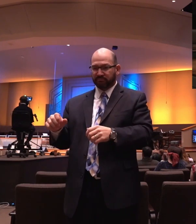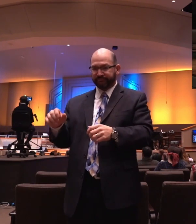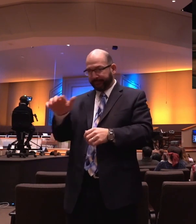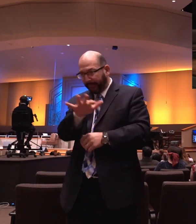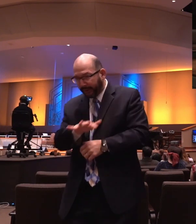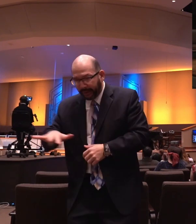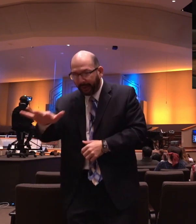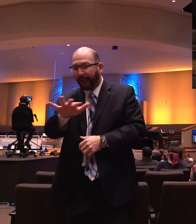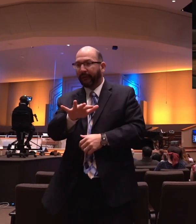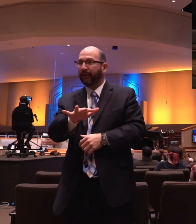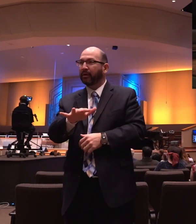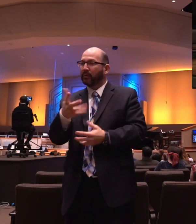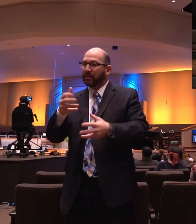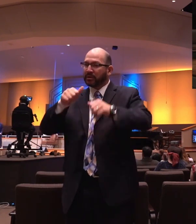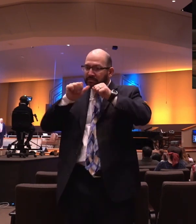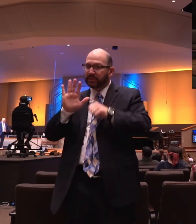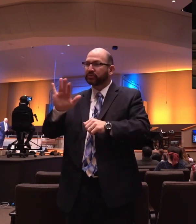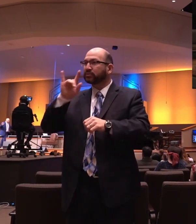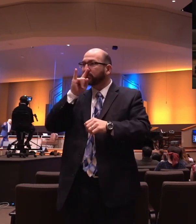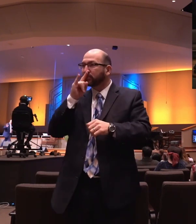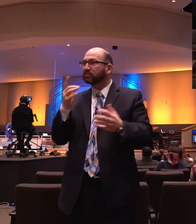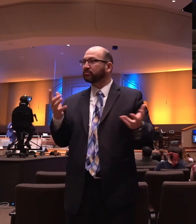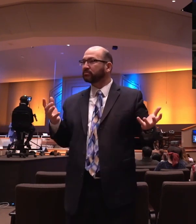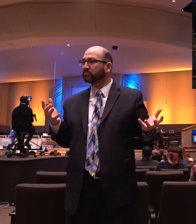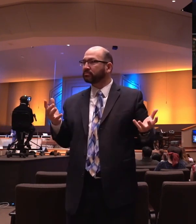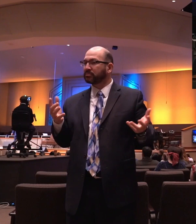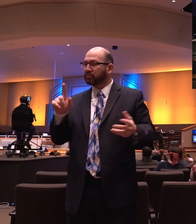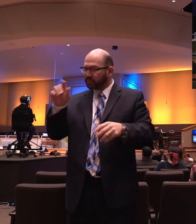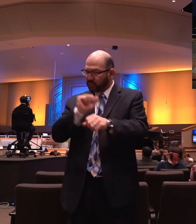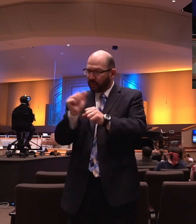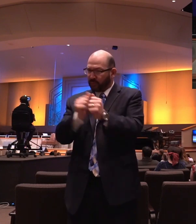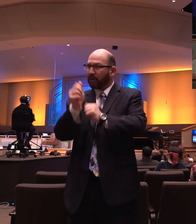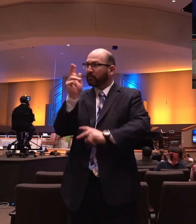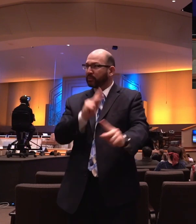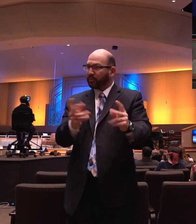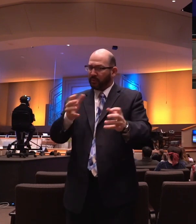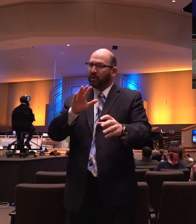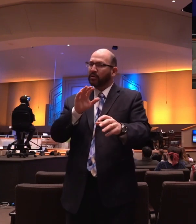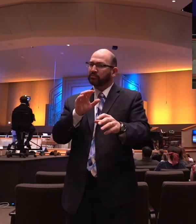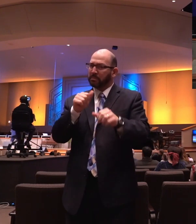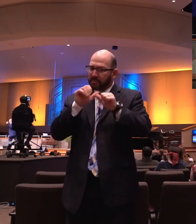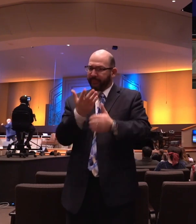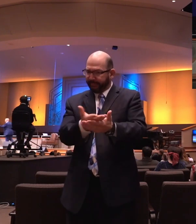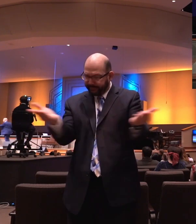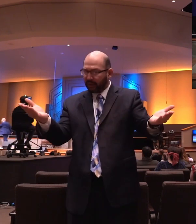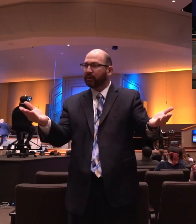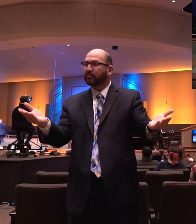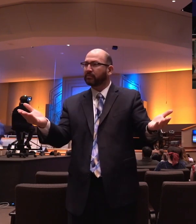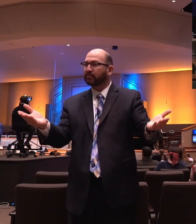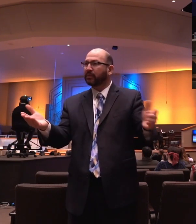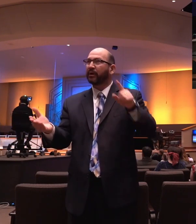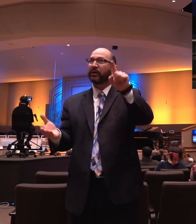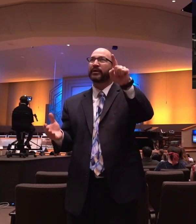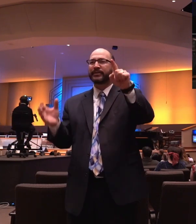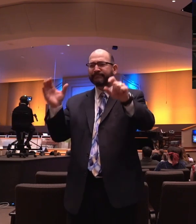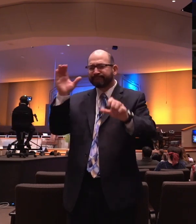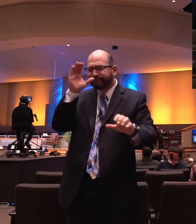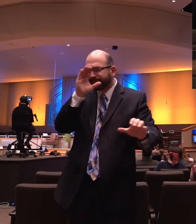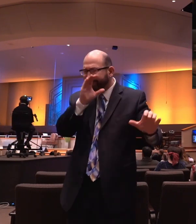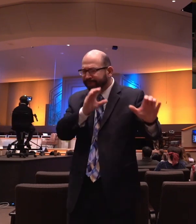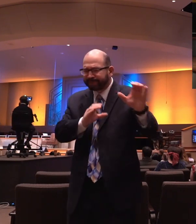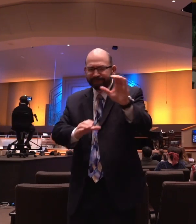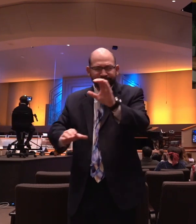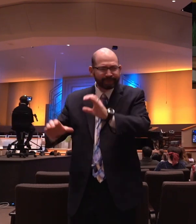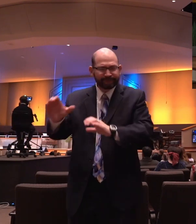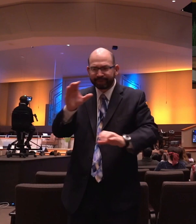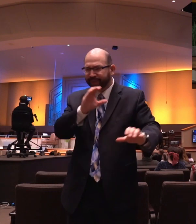to bless those children that you work with. He wants to bless your soul winning efforts. The eyes of the Lord run to and